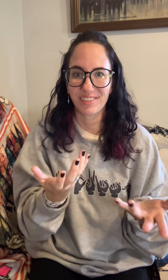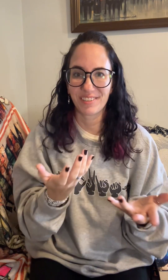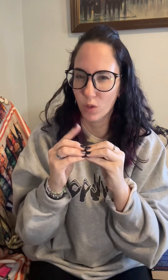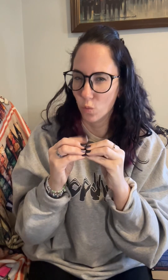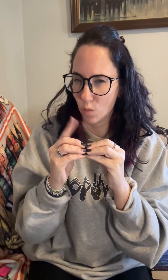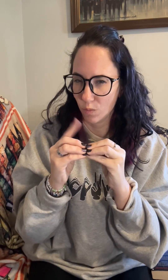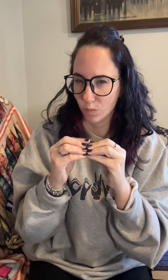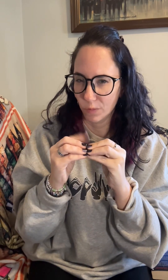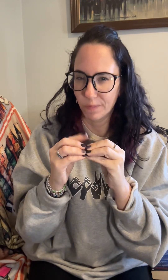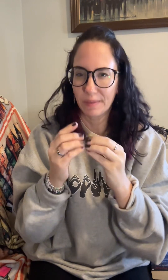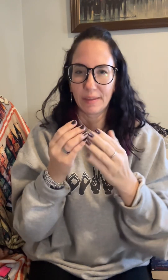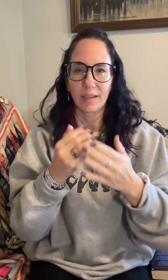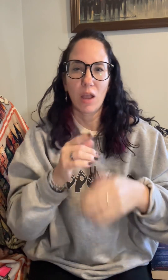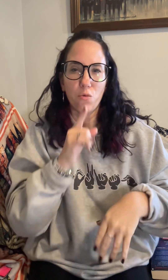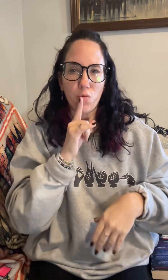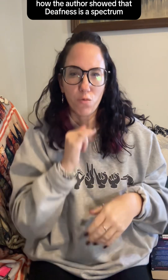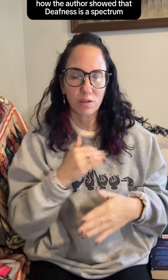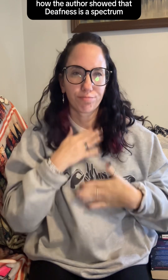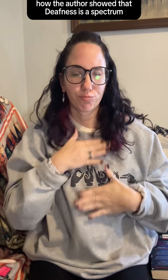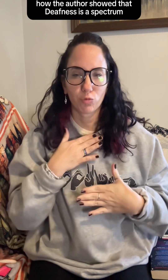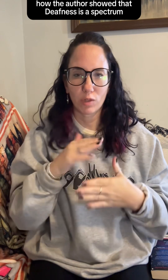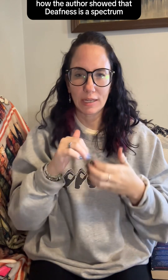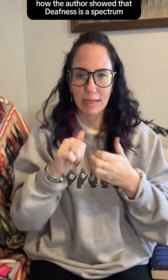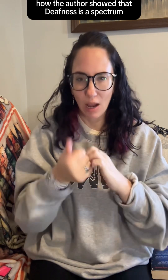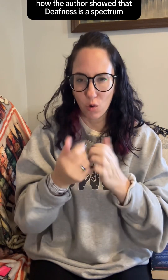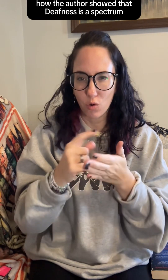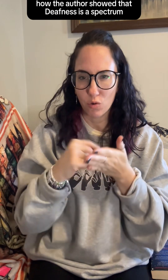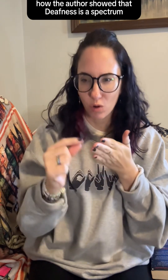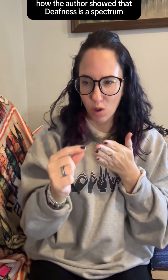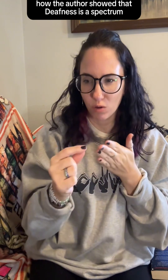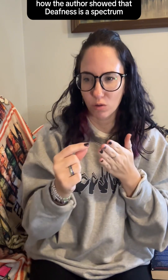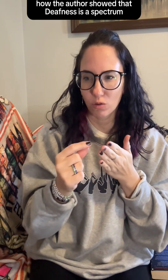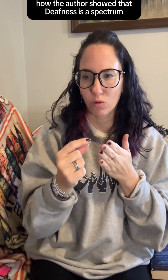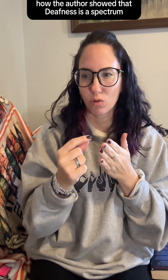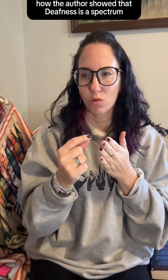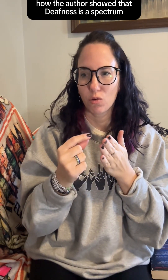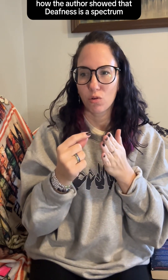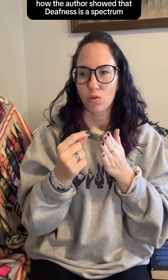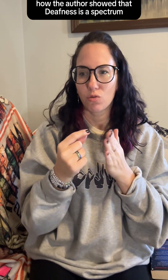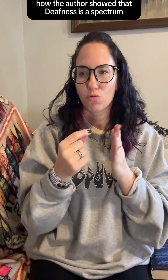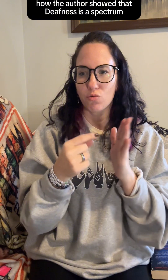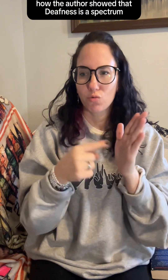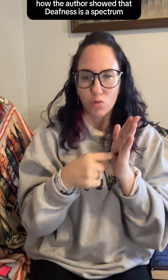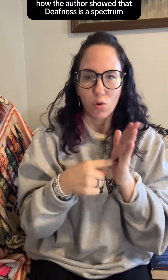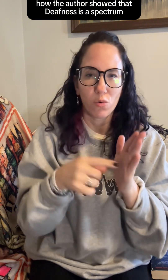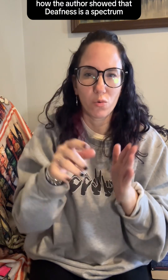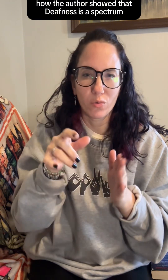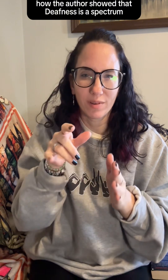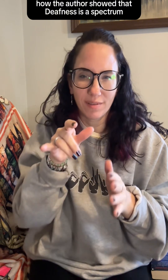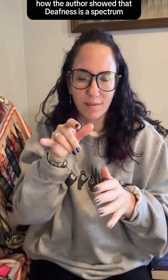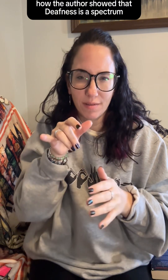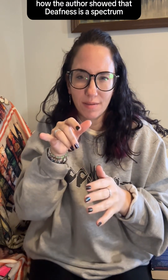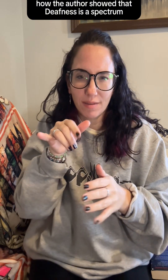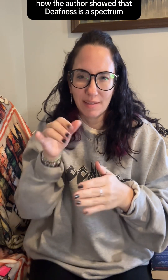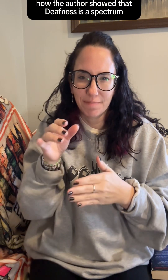course. One more thing. I really enjoyed how the author showed that deafness is a